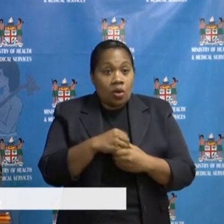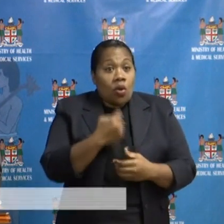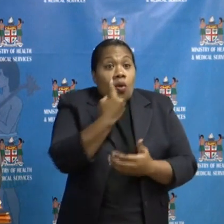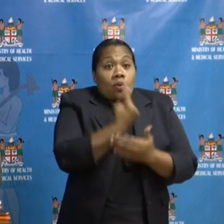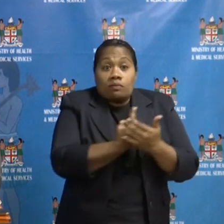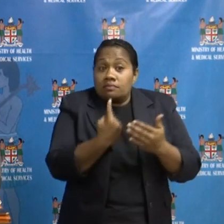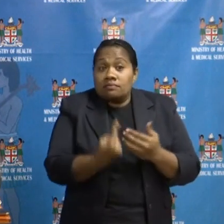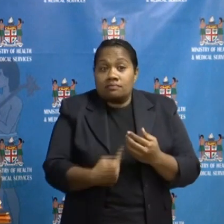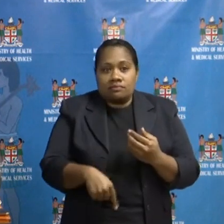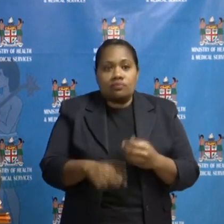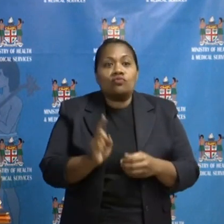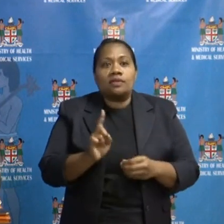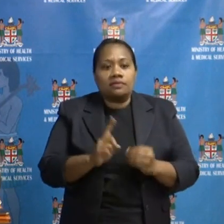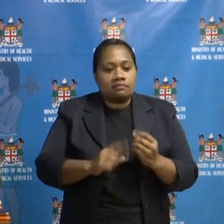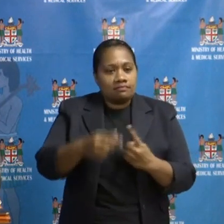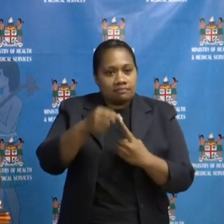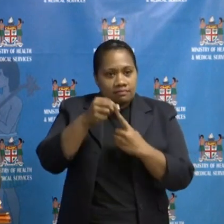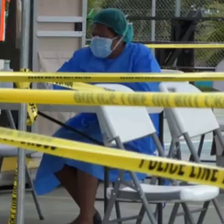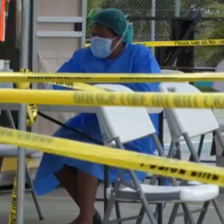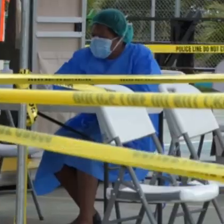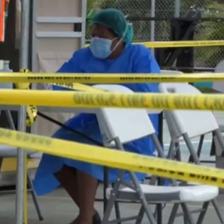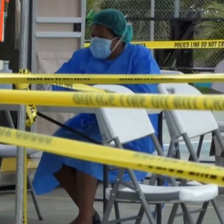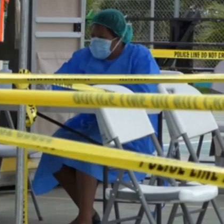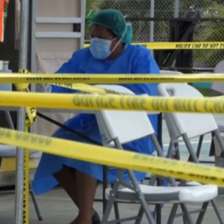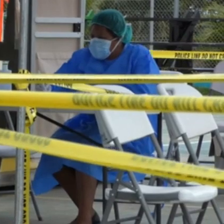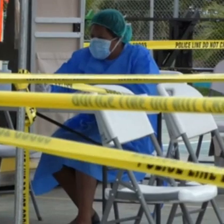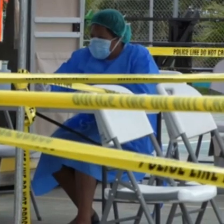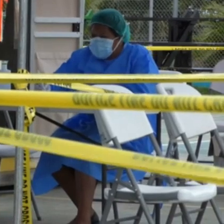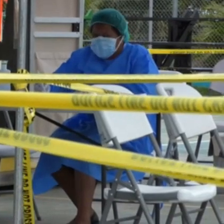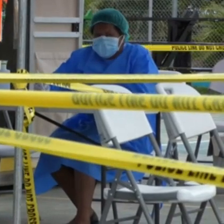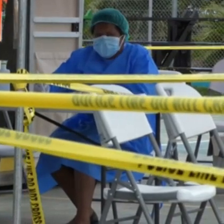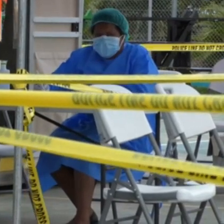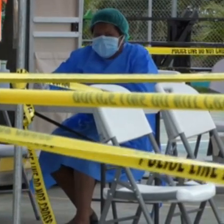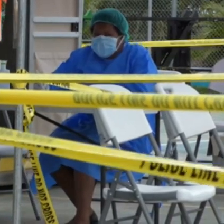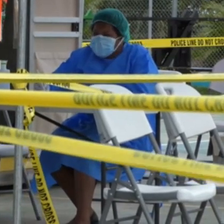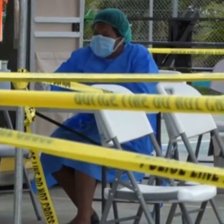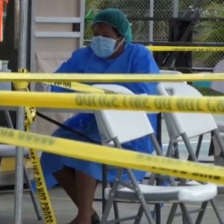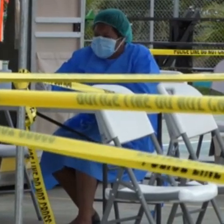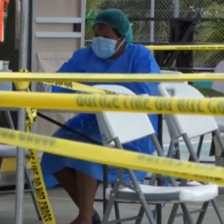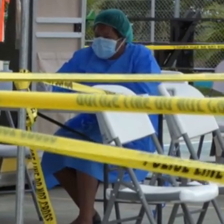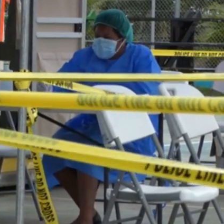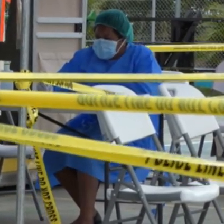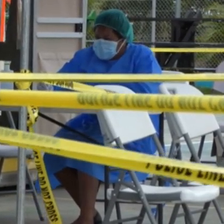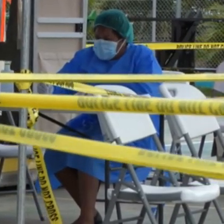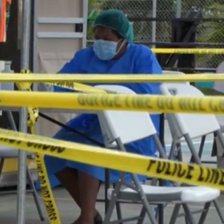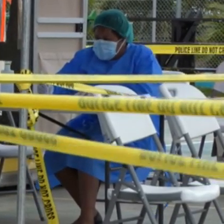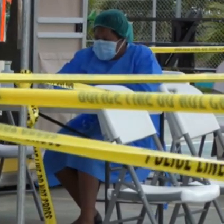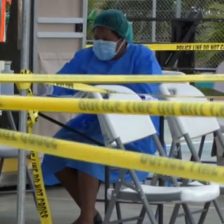worked as a maid and who contracted the virus while working in the quarantine facility.